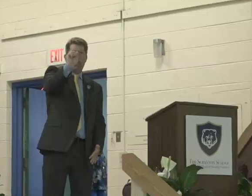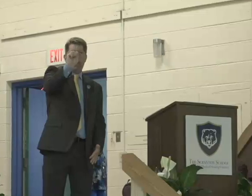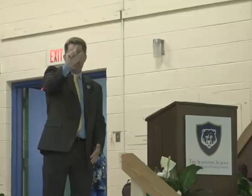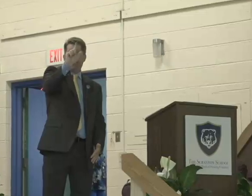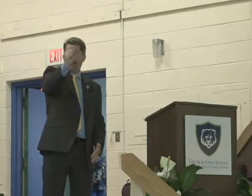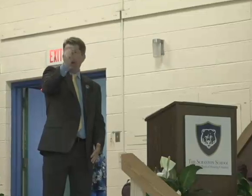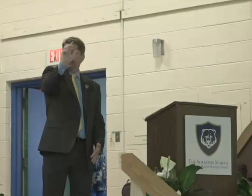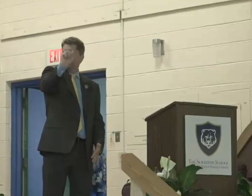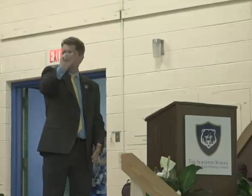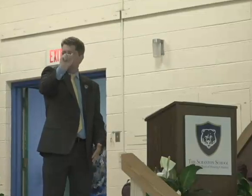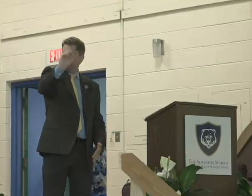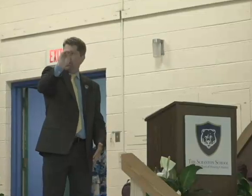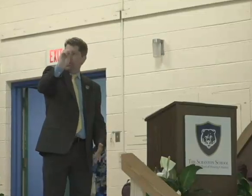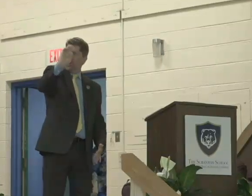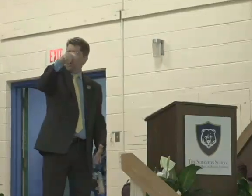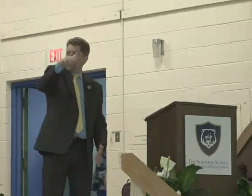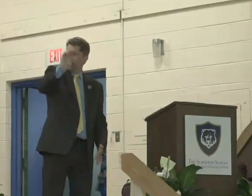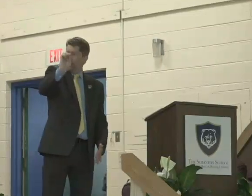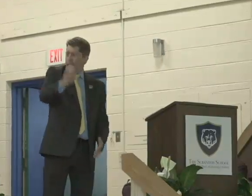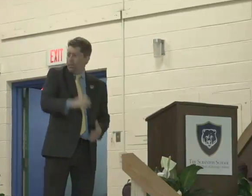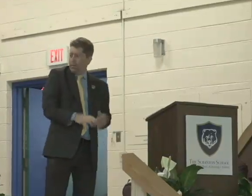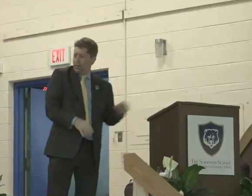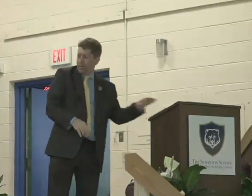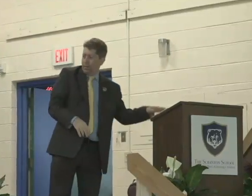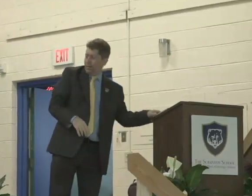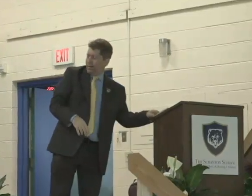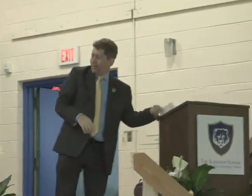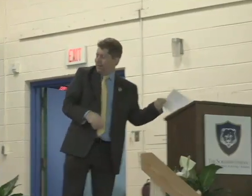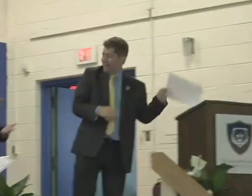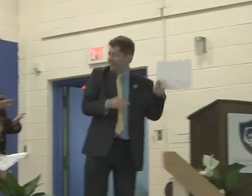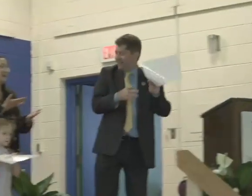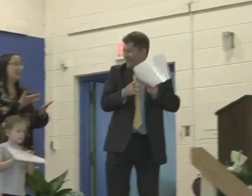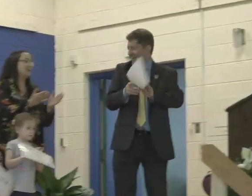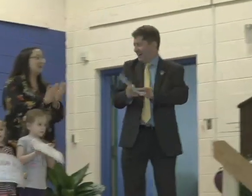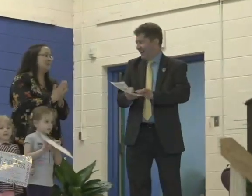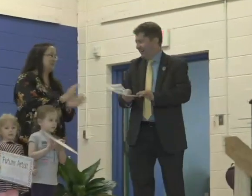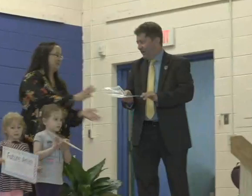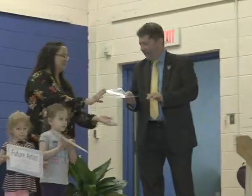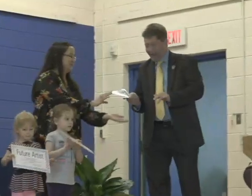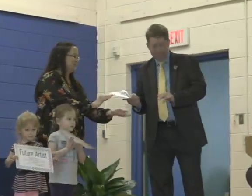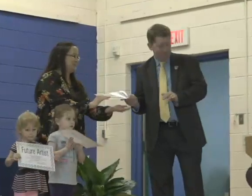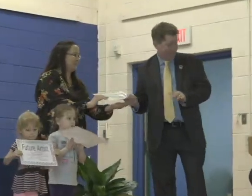to Emilexa Marple, who is not here today.